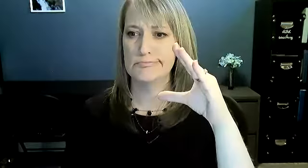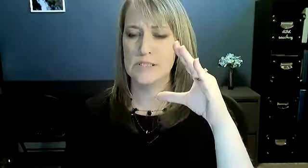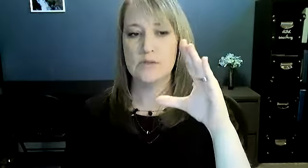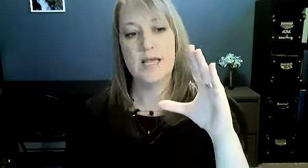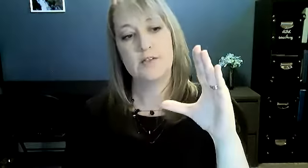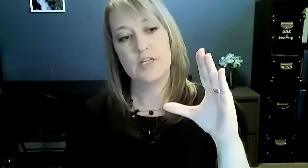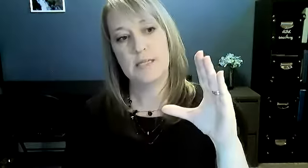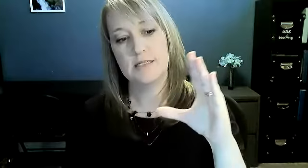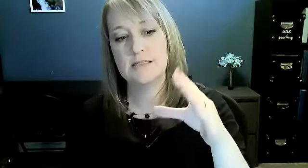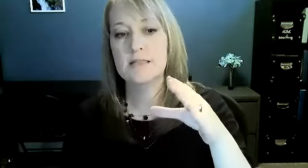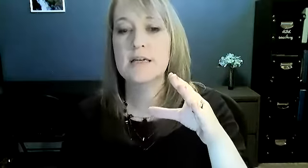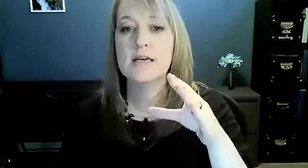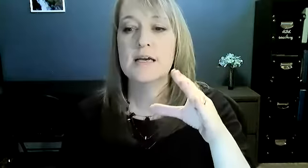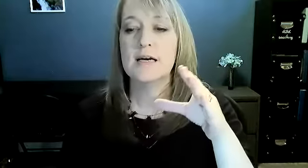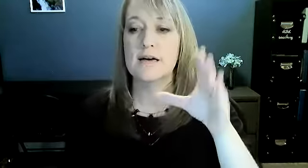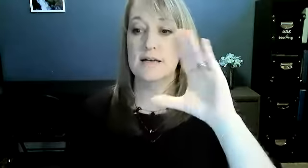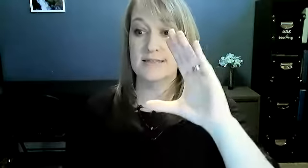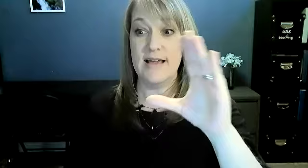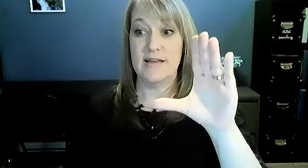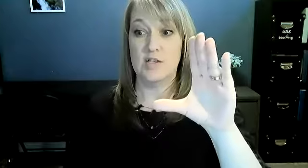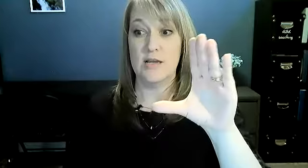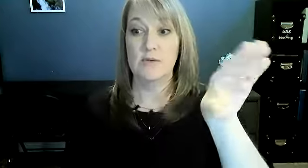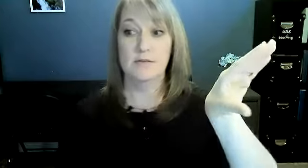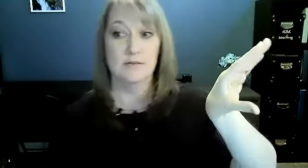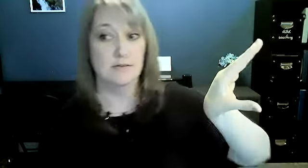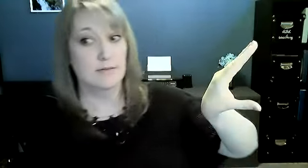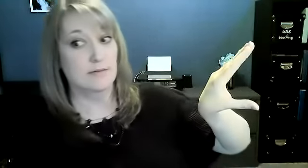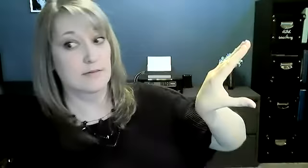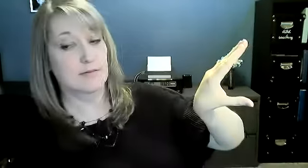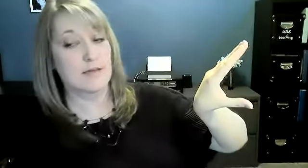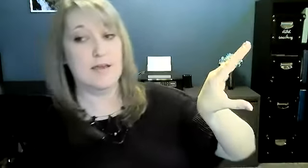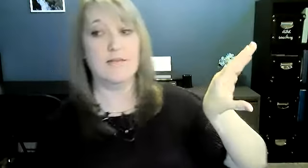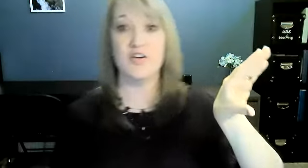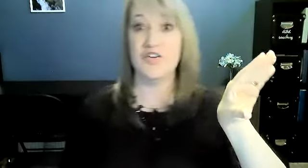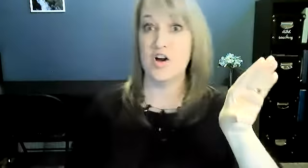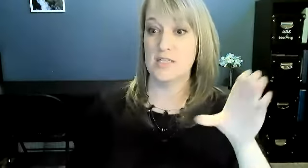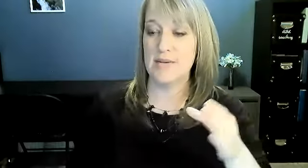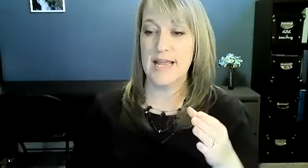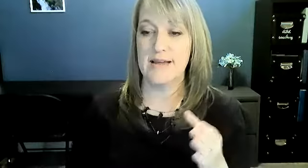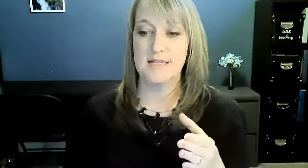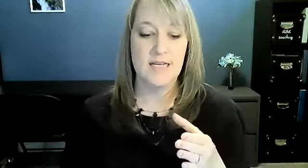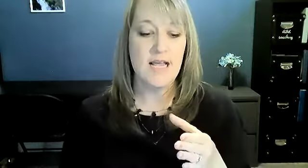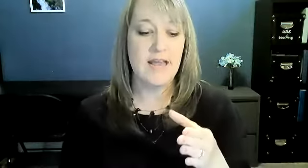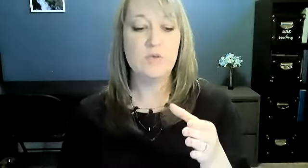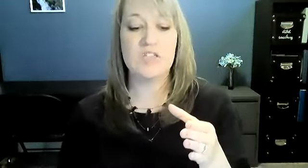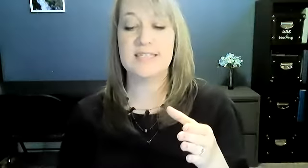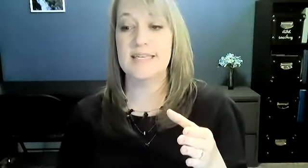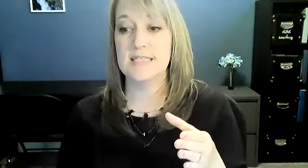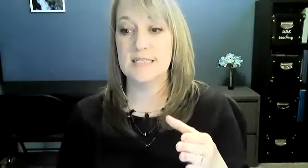I don't know what hand shape that is. It's that hand shape, okay, on your non-dominant hand. And it will just sit